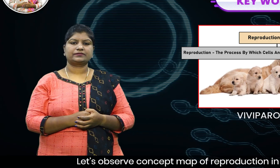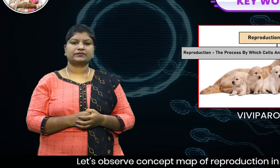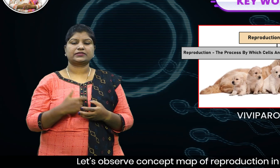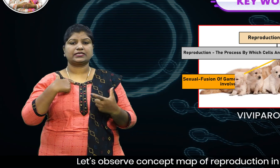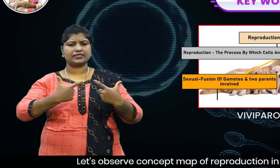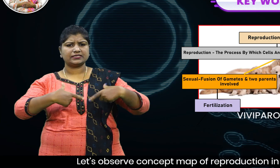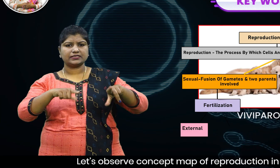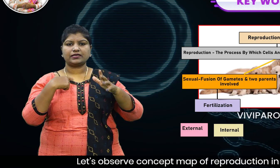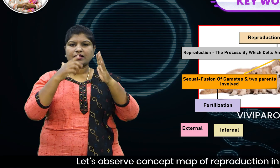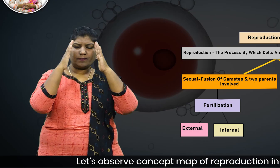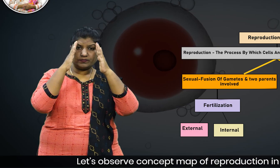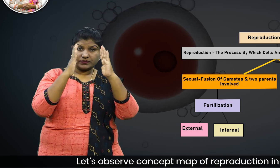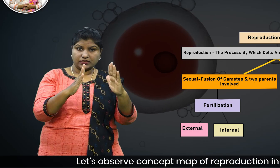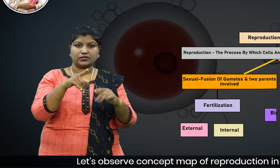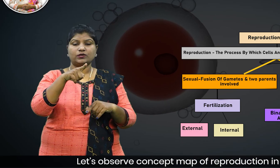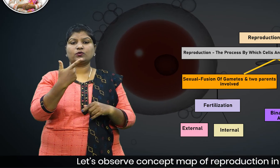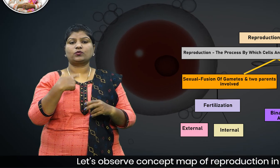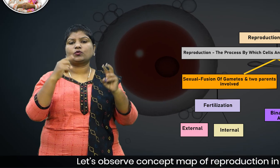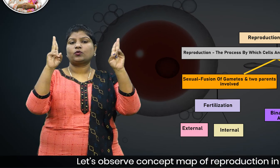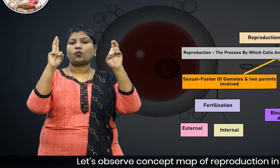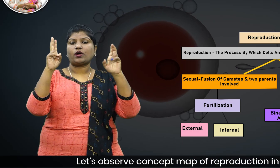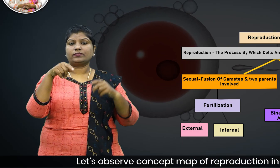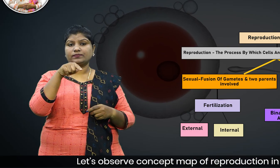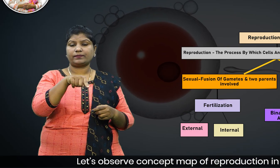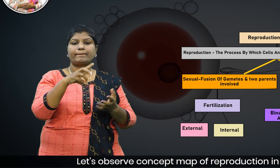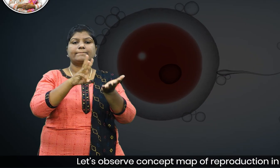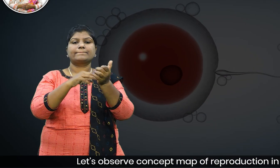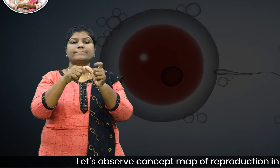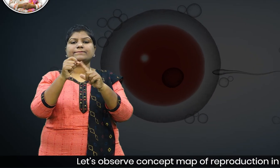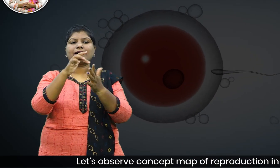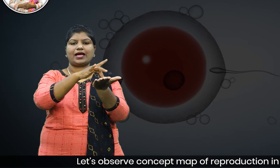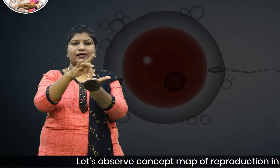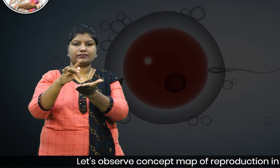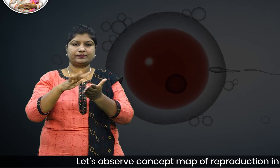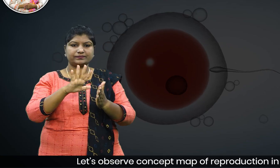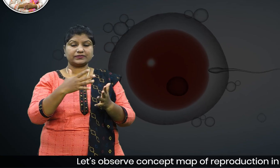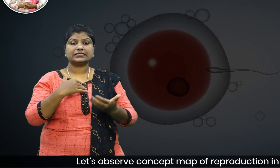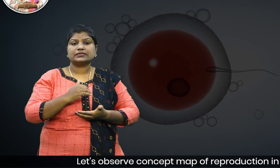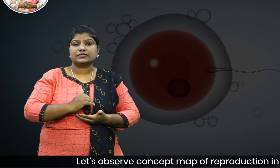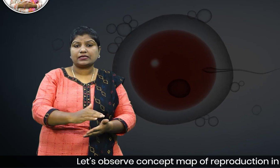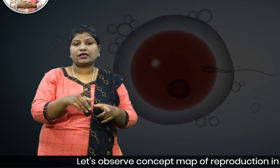Let's observe the concept map of reproduction in animals.